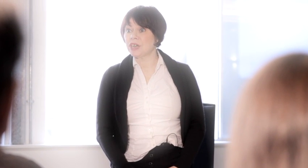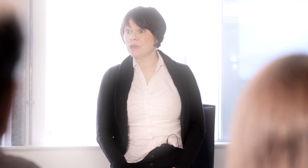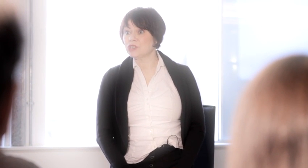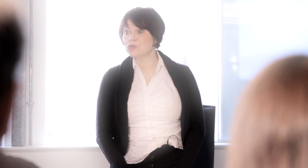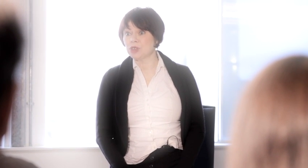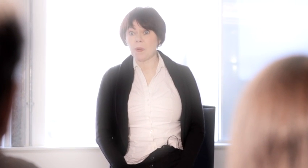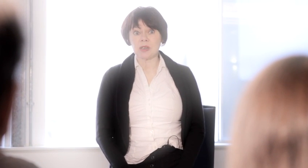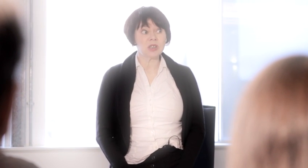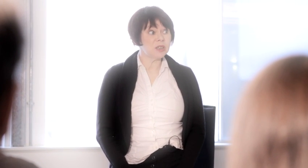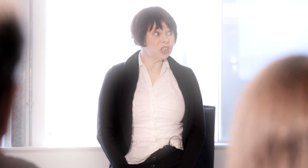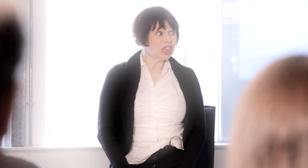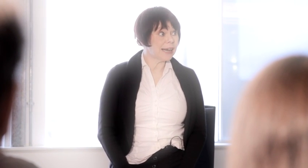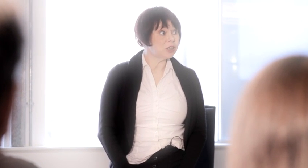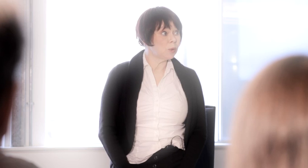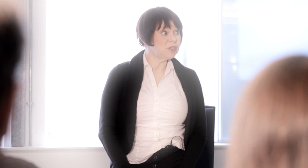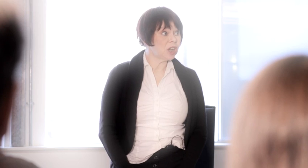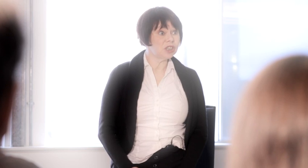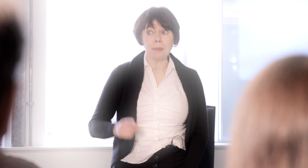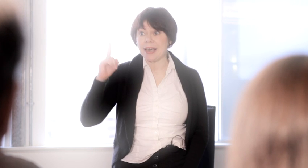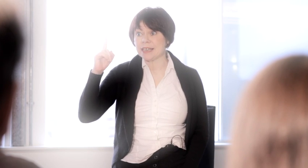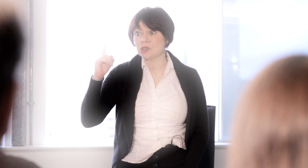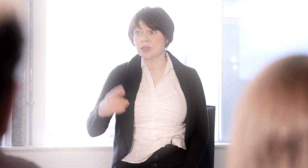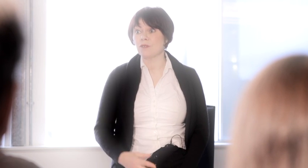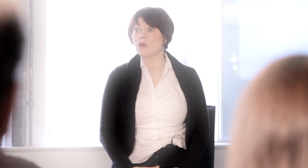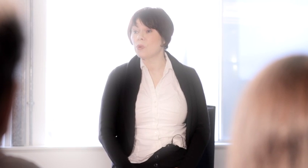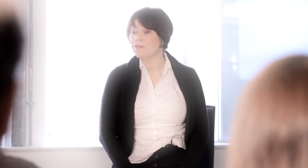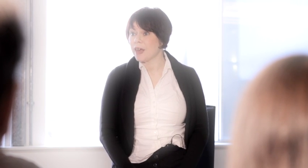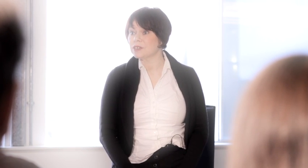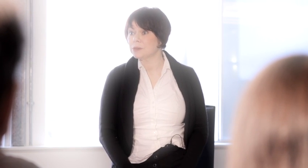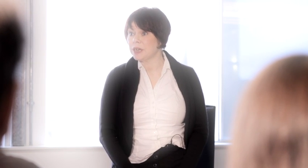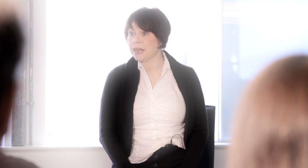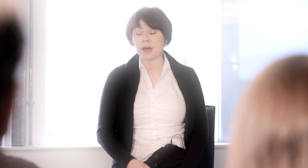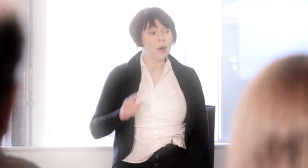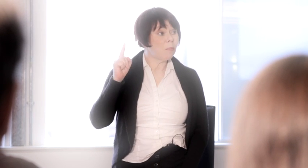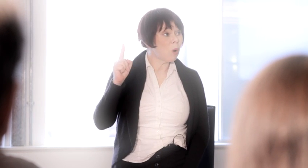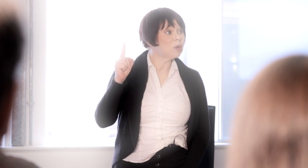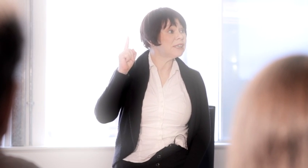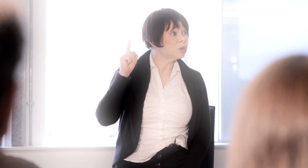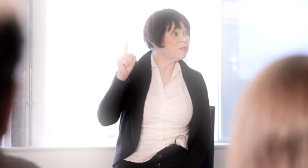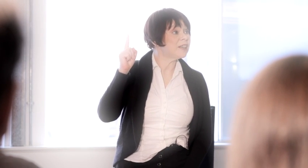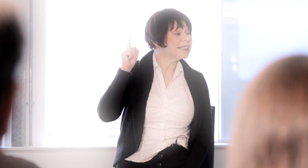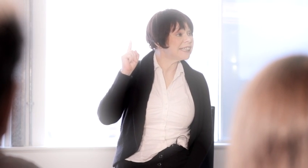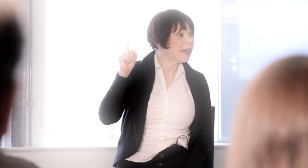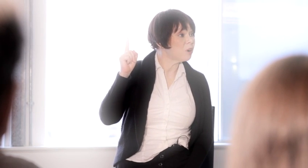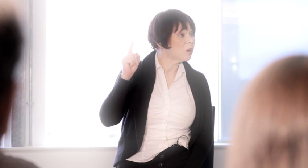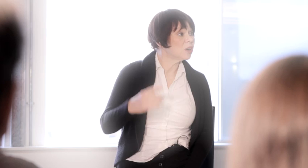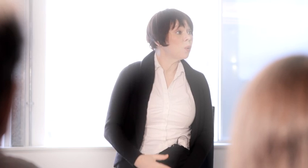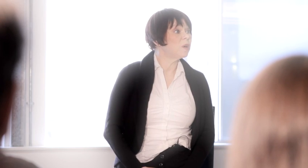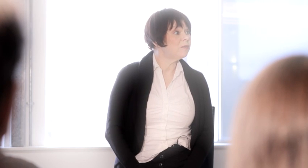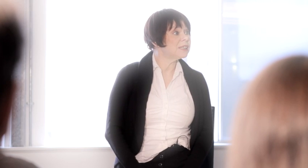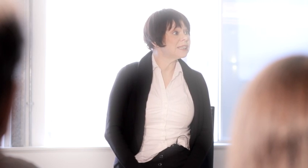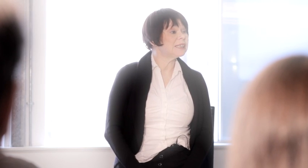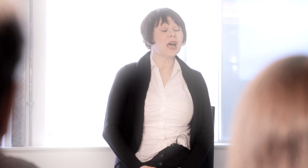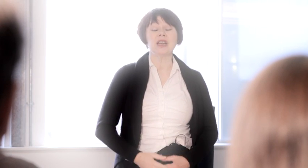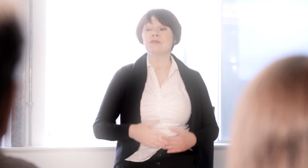Our generation's response to this challenge will be judged by history, for if we fail to meet it boldly, swiftly, and together,